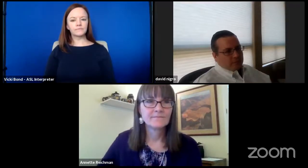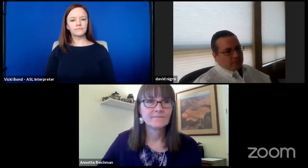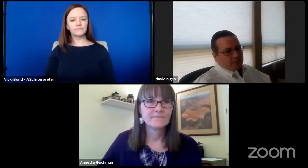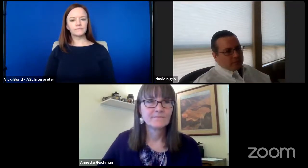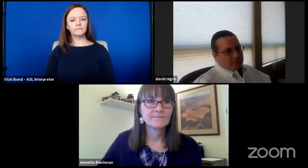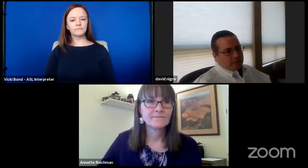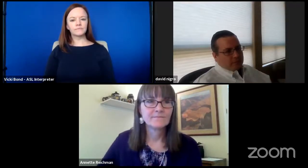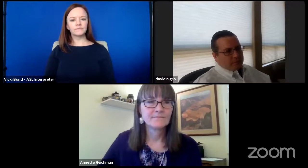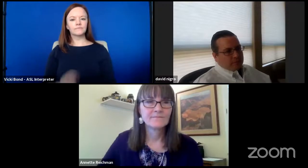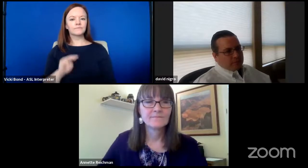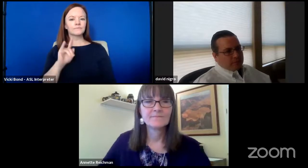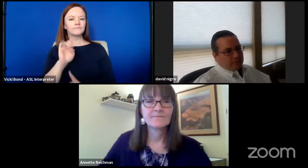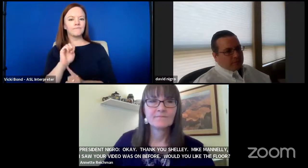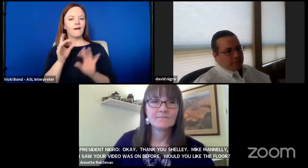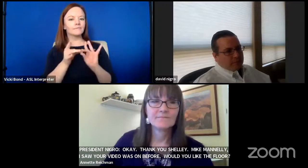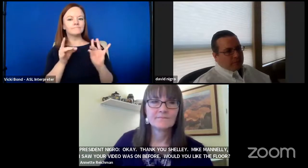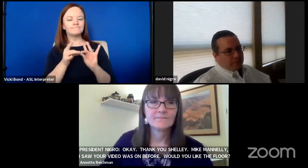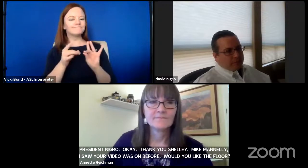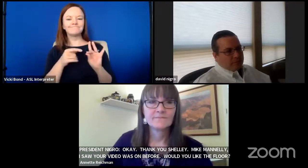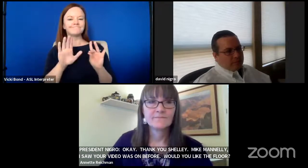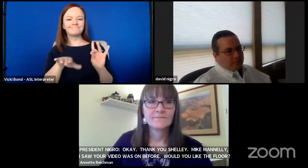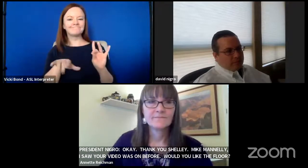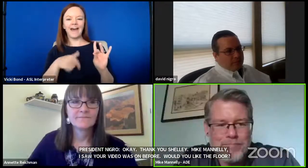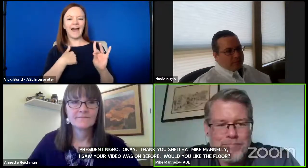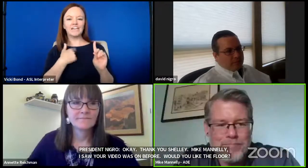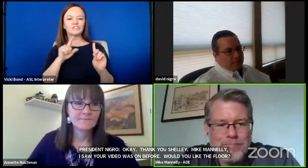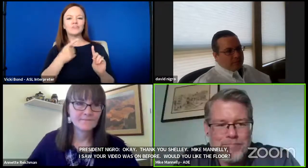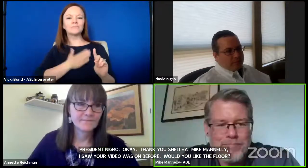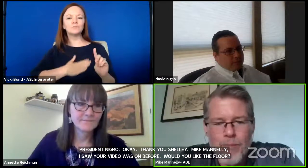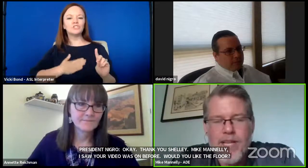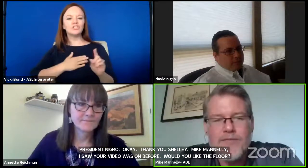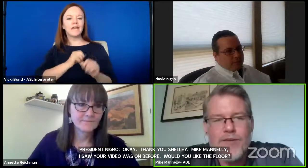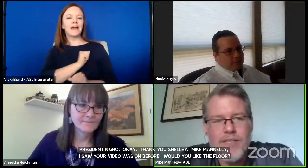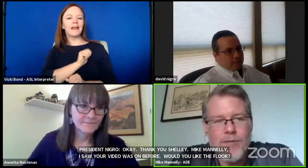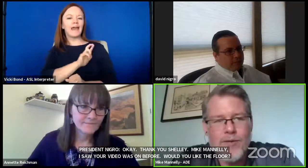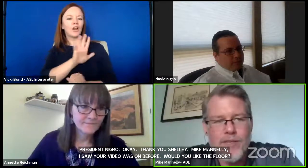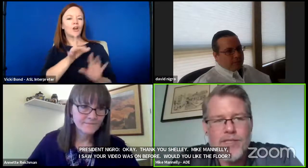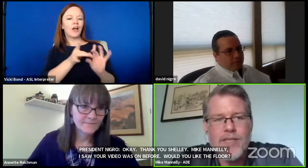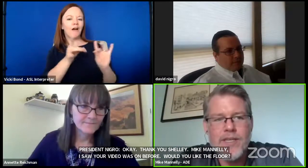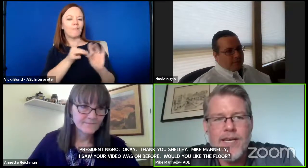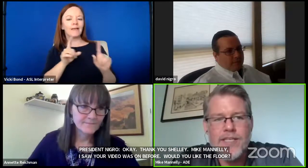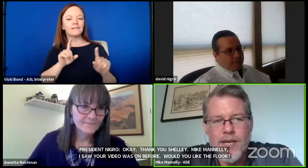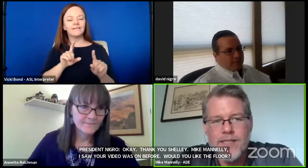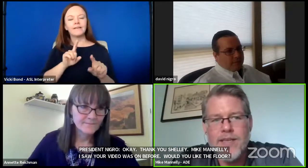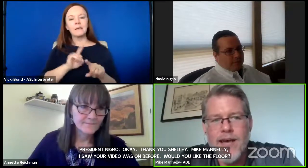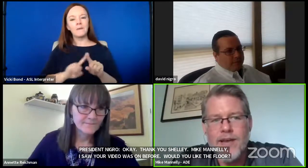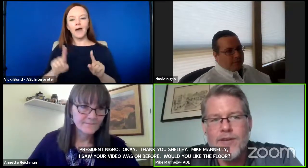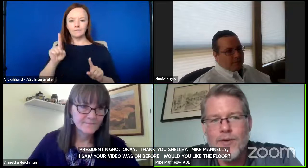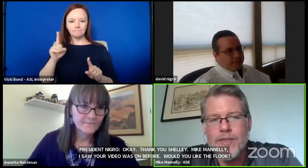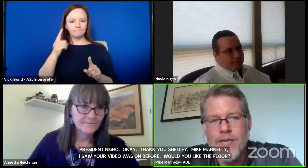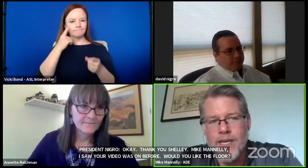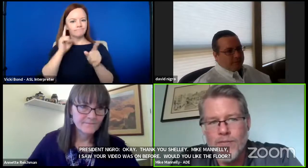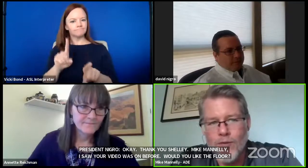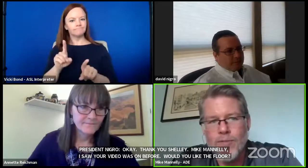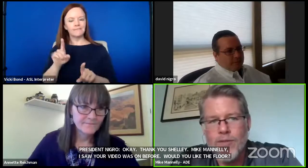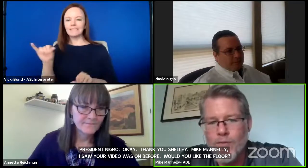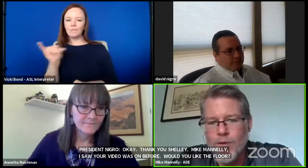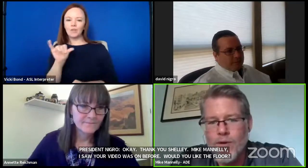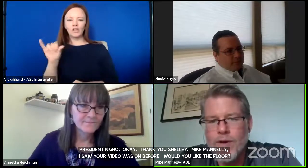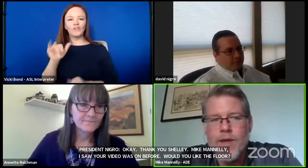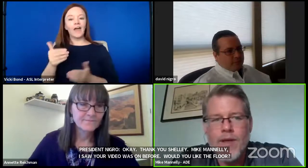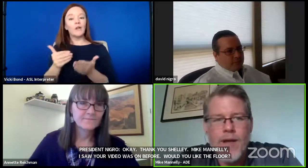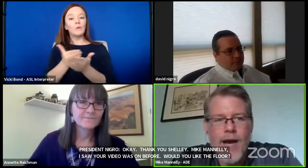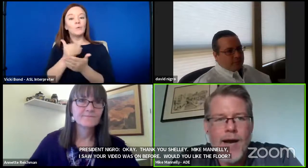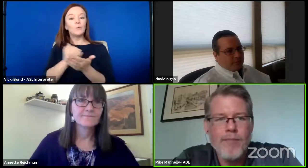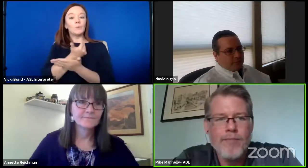Oh, no, I appreciate the shout out from the superintendent, but it's very similar. We just need to digest that new executive order